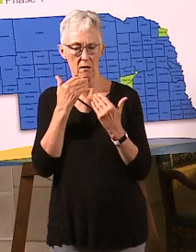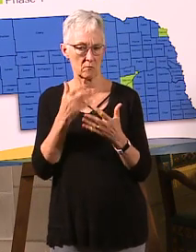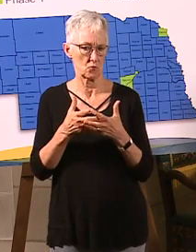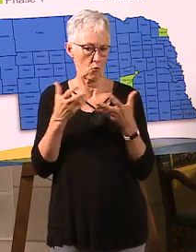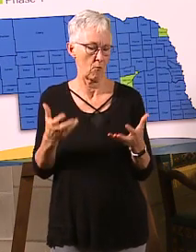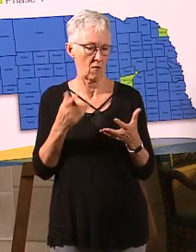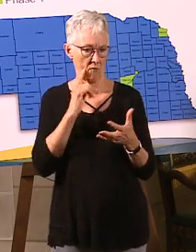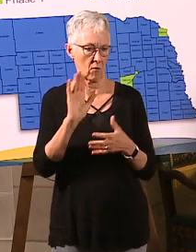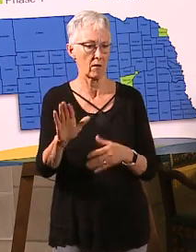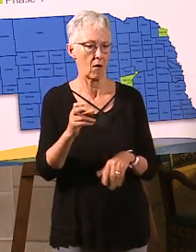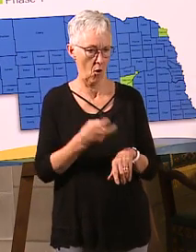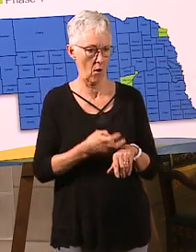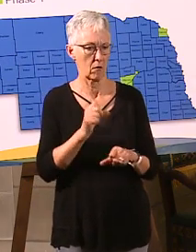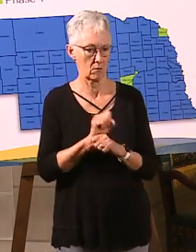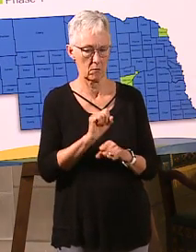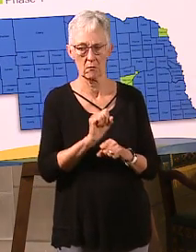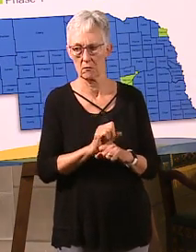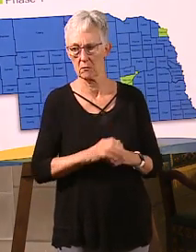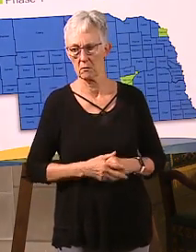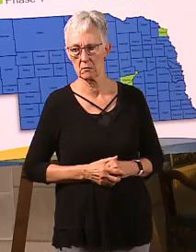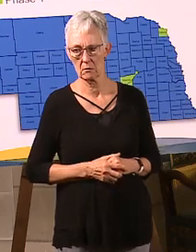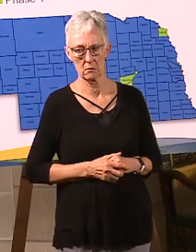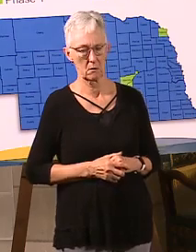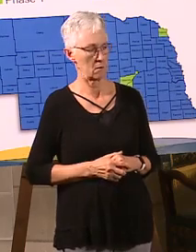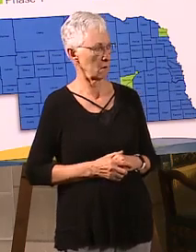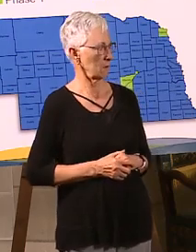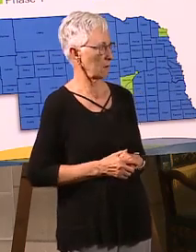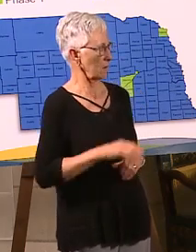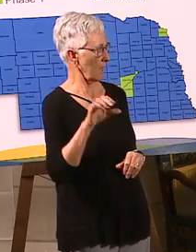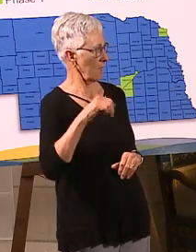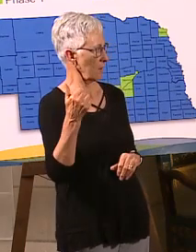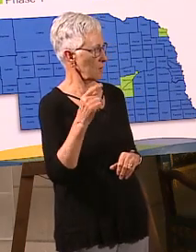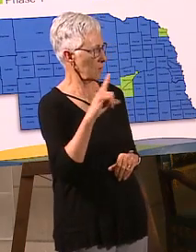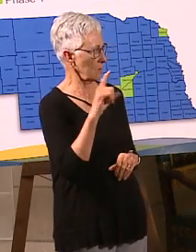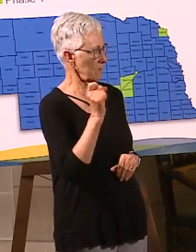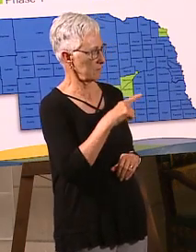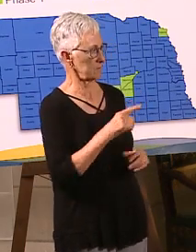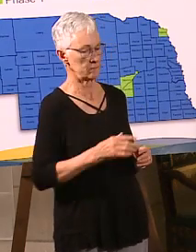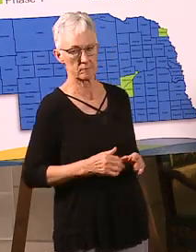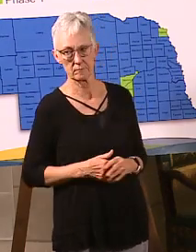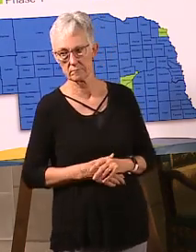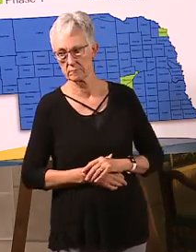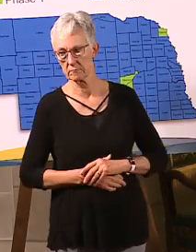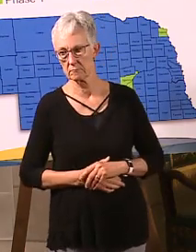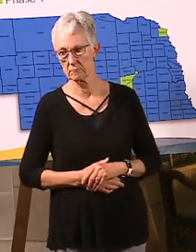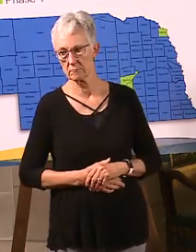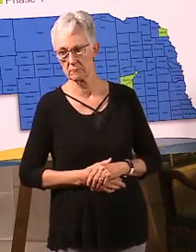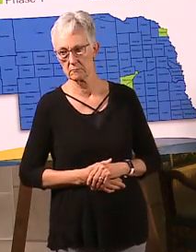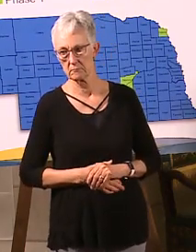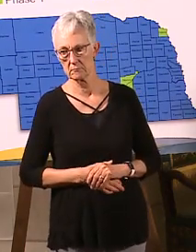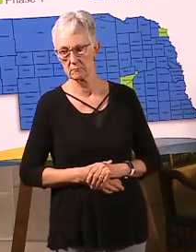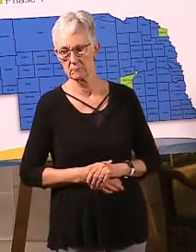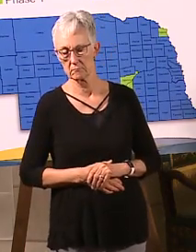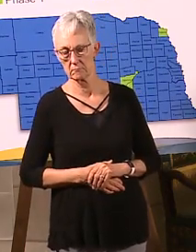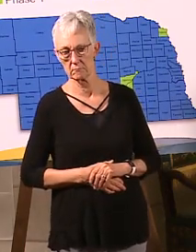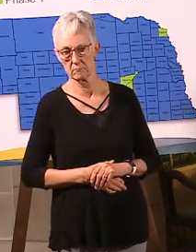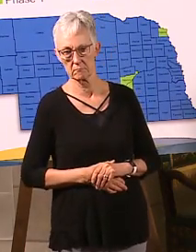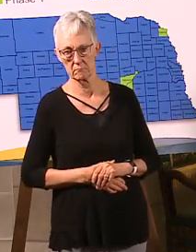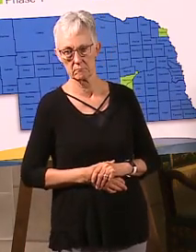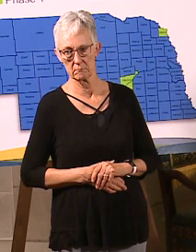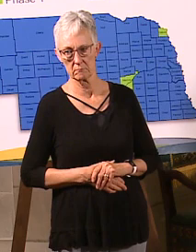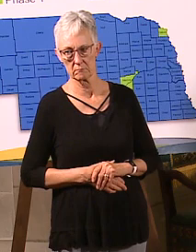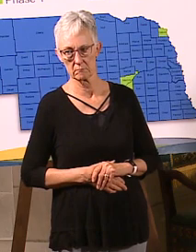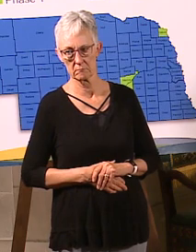work. I have another question for you, if you don't mind, Dr. Anton. Sure. I think just to ease the general public,